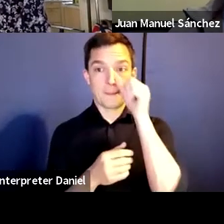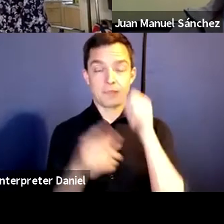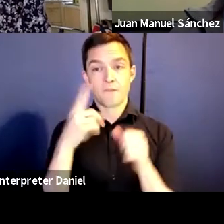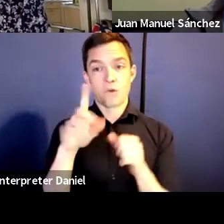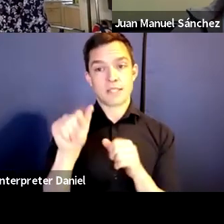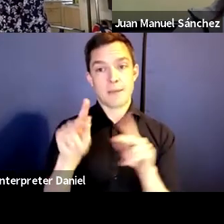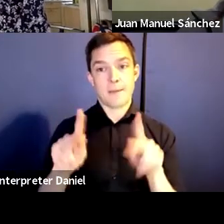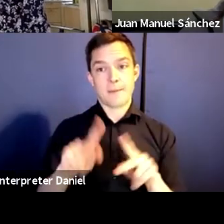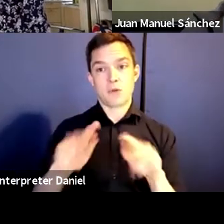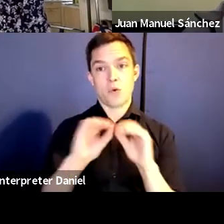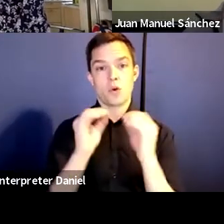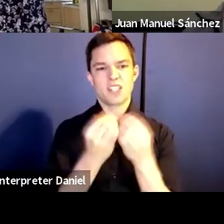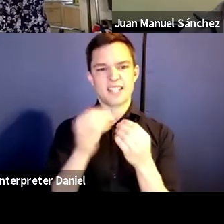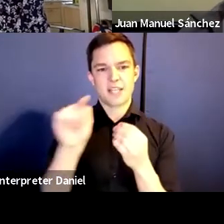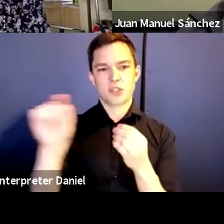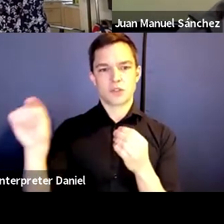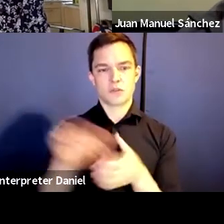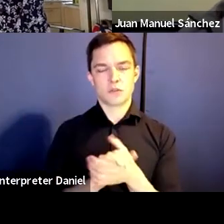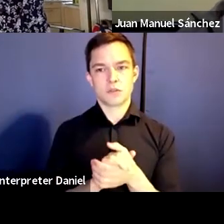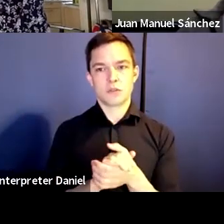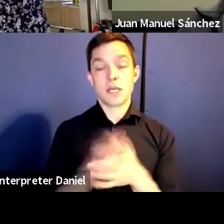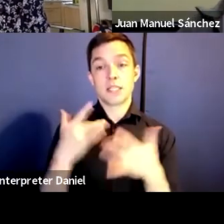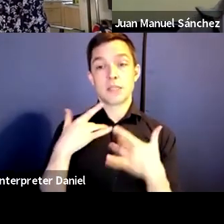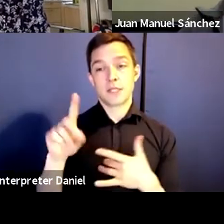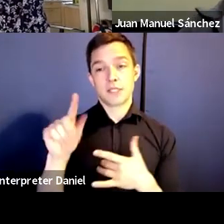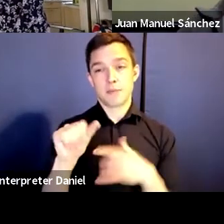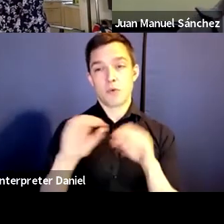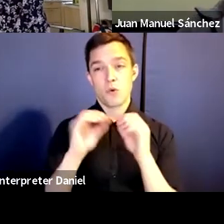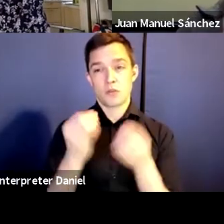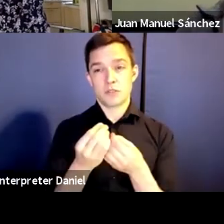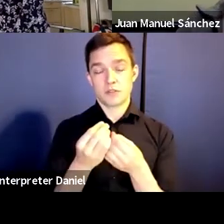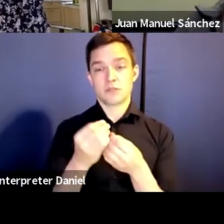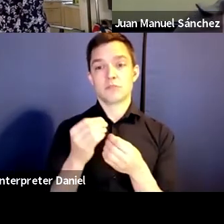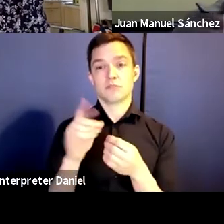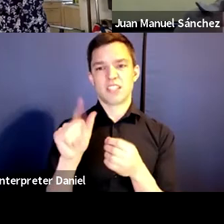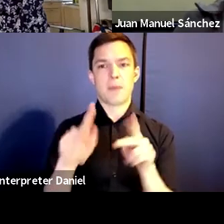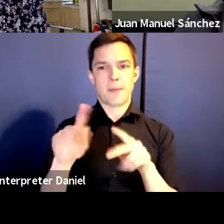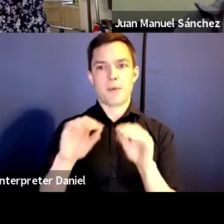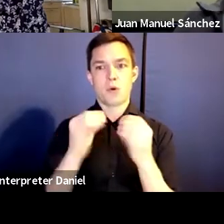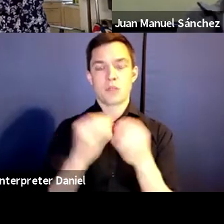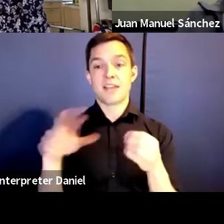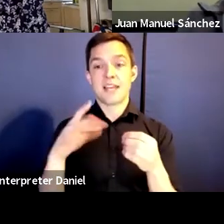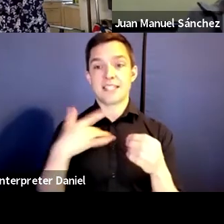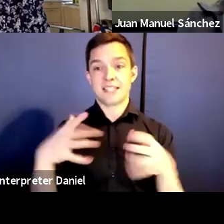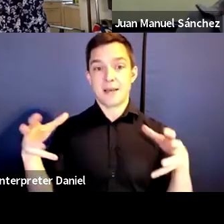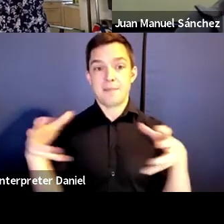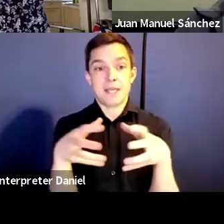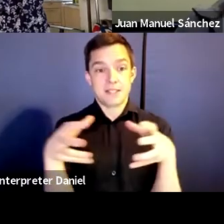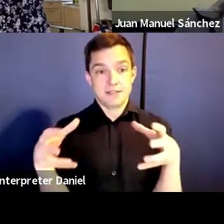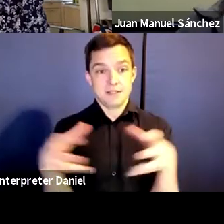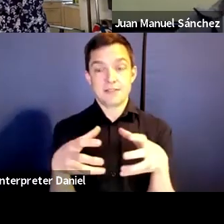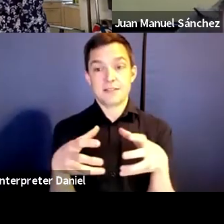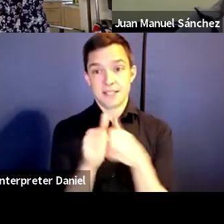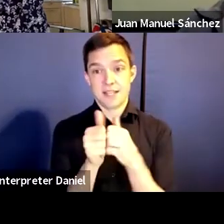disabled people organizations. Usually disabled people organizations like always meet all together, and they